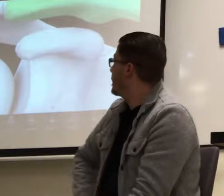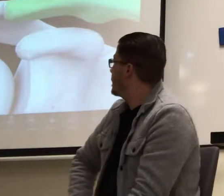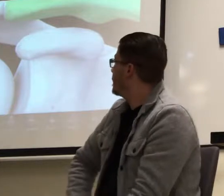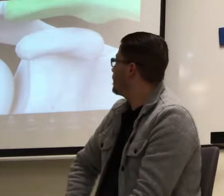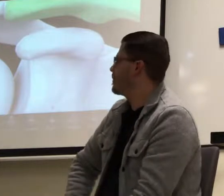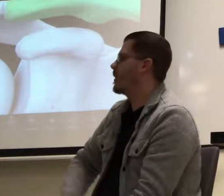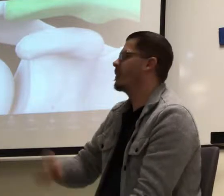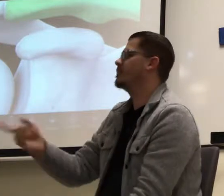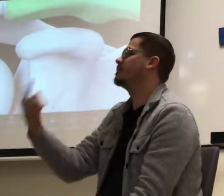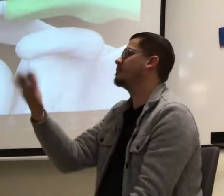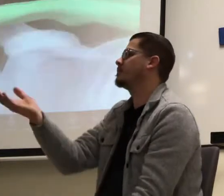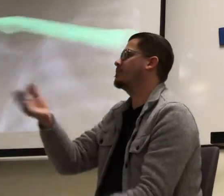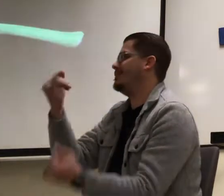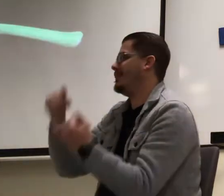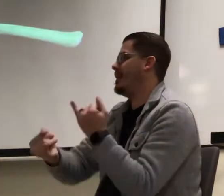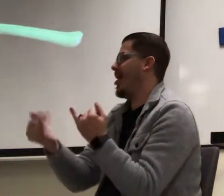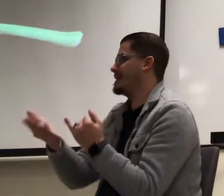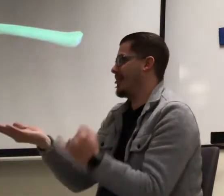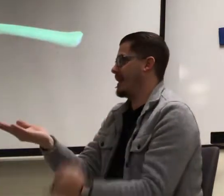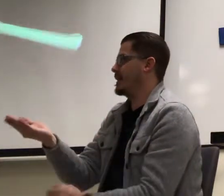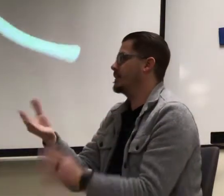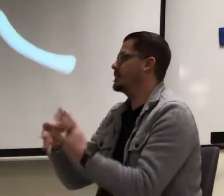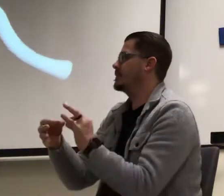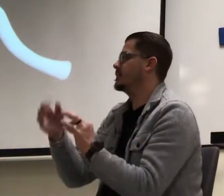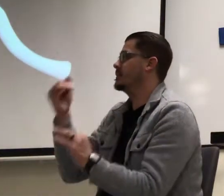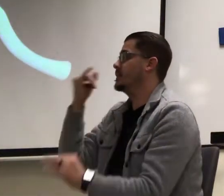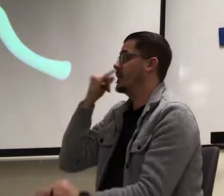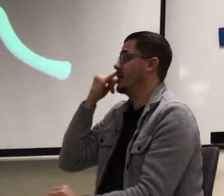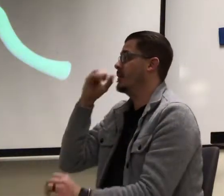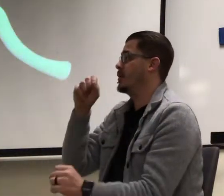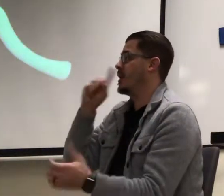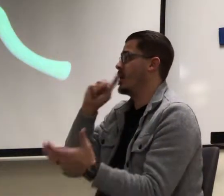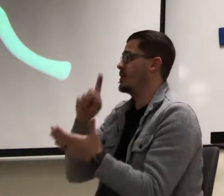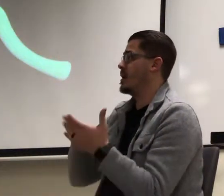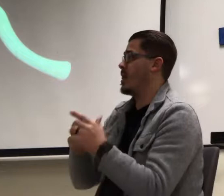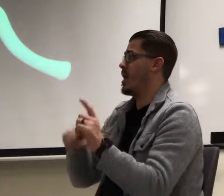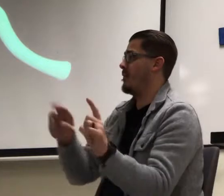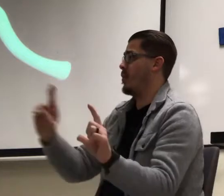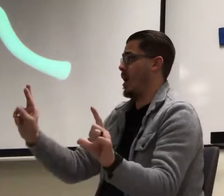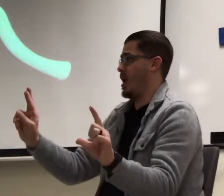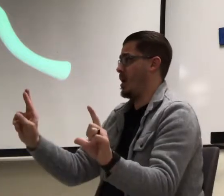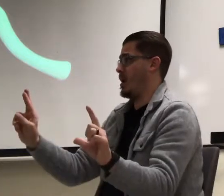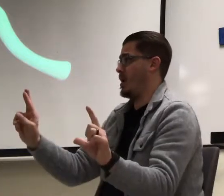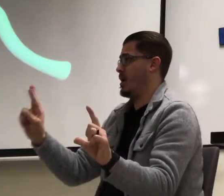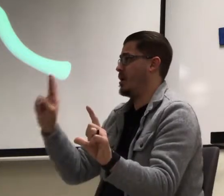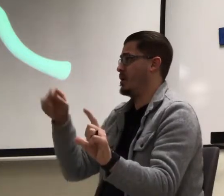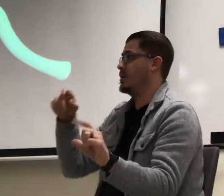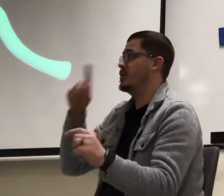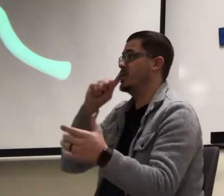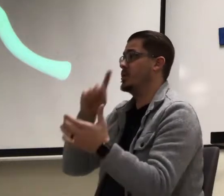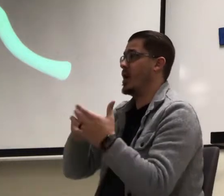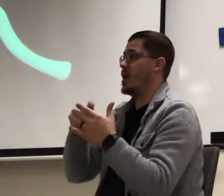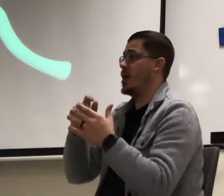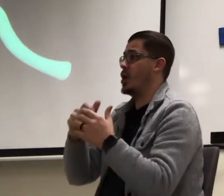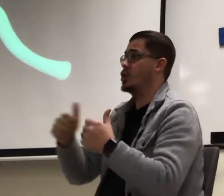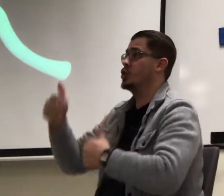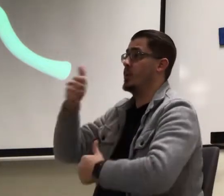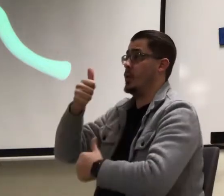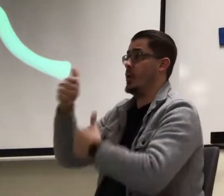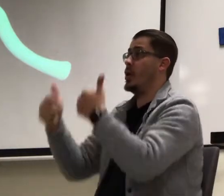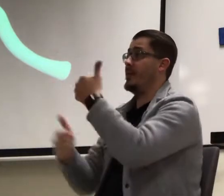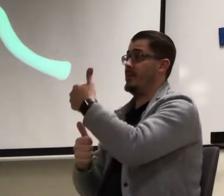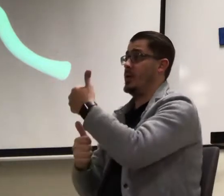One last thing to mention is, if you're going to be able to tell left from right, you have to be able to tell superior from inferior.